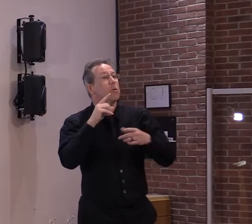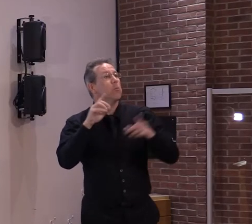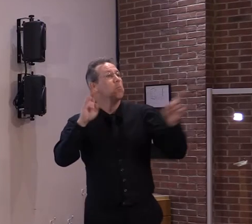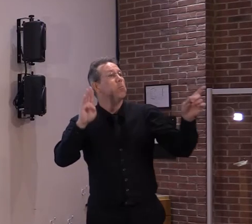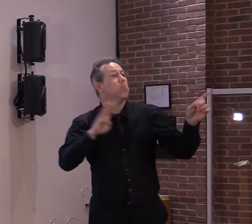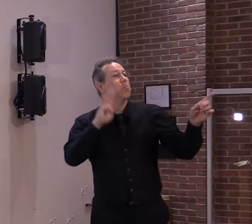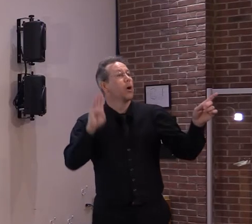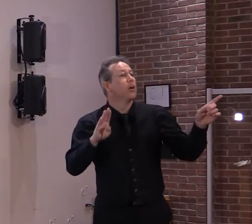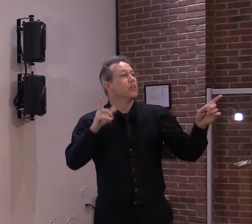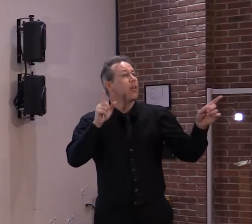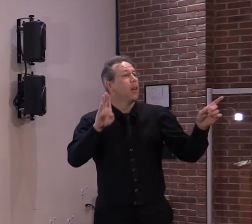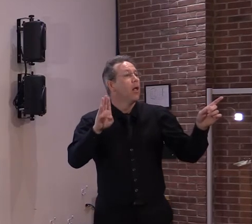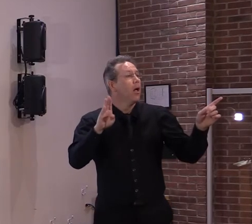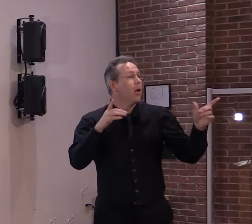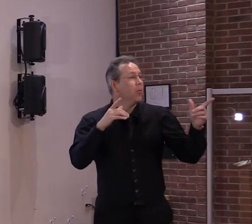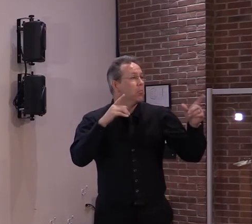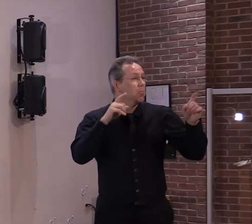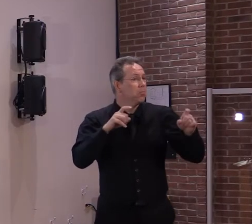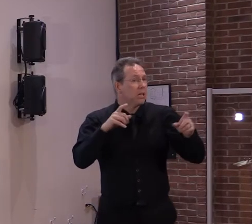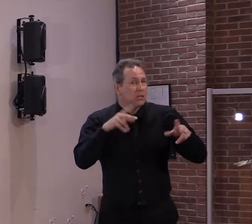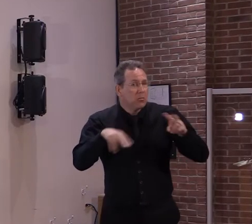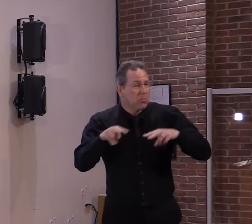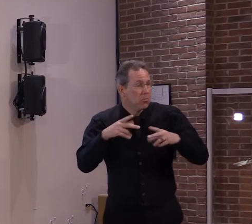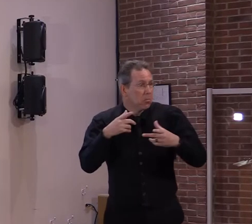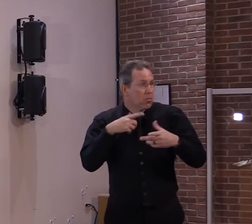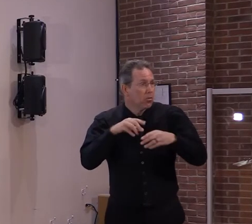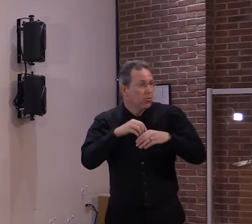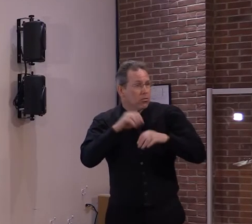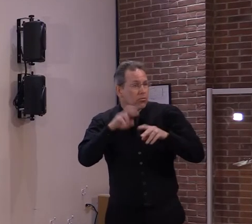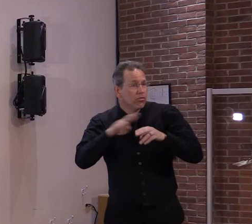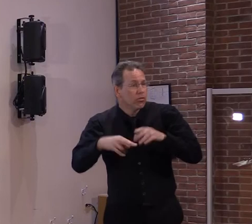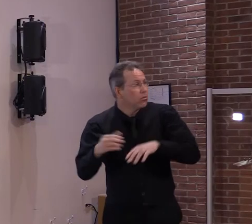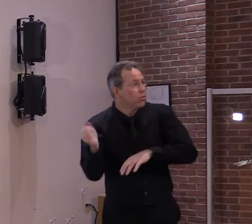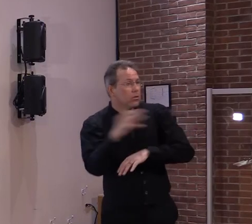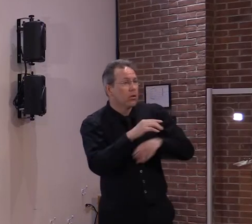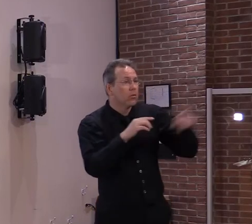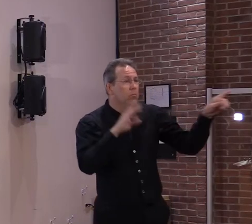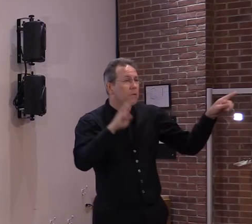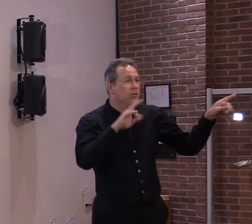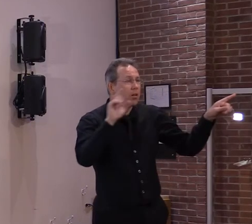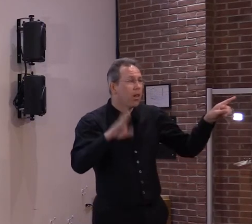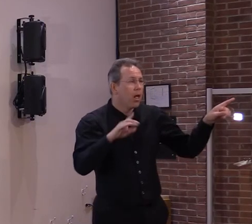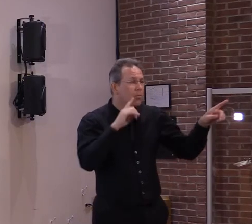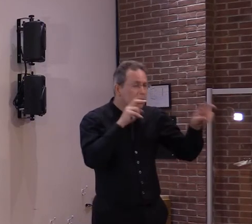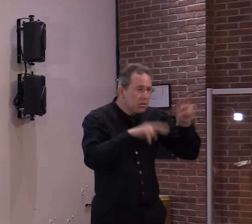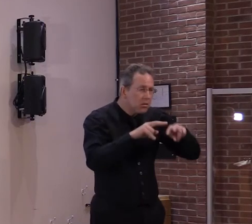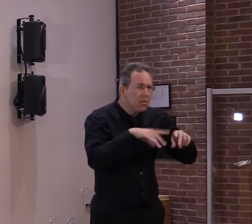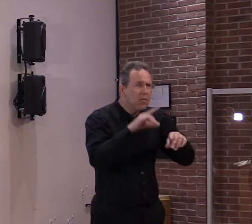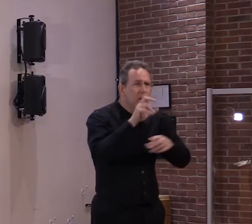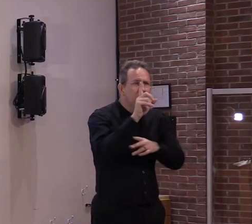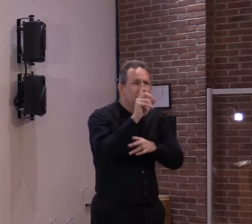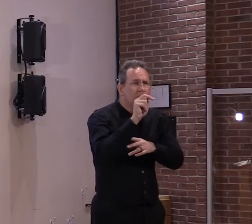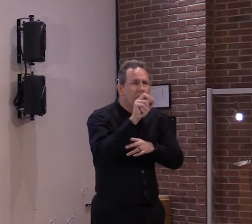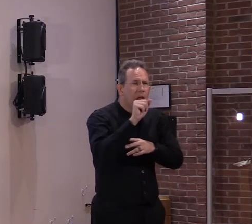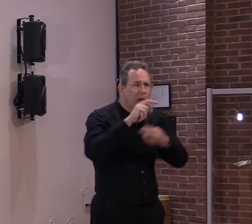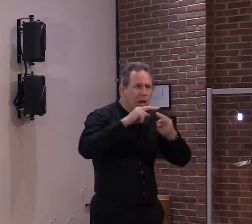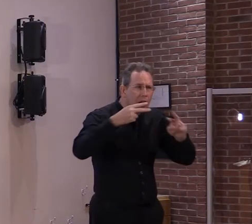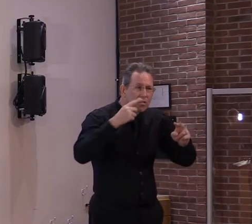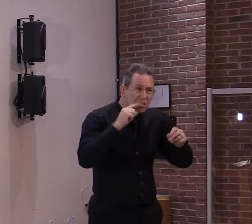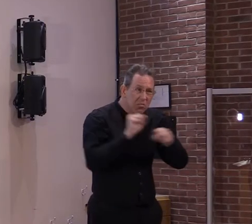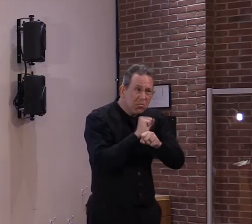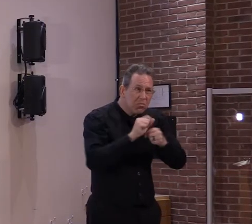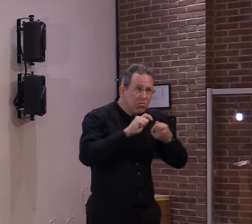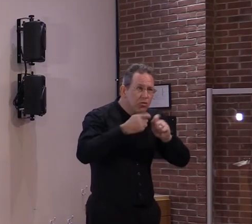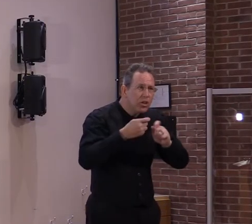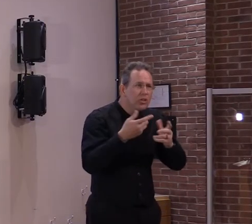genome sequencing they're doing. Plus, we'll be able to do some at our own lab in the coming weeks. So stay tuned on